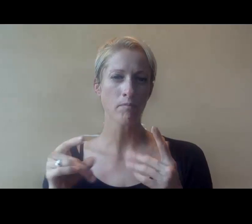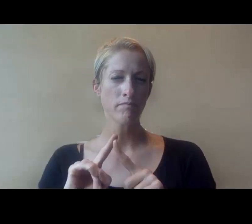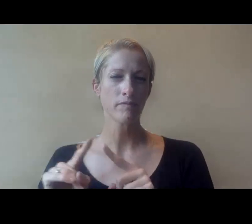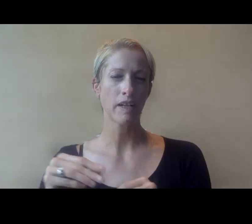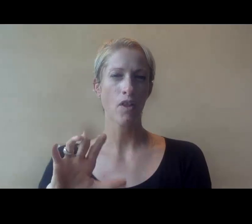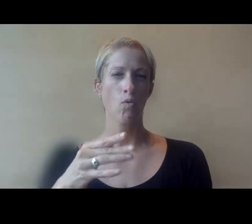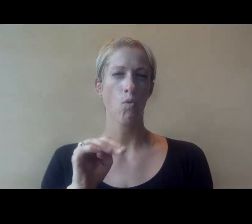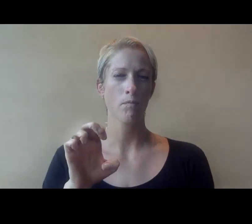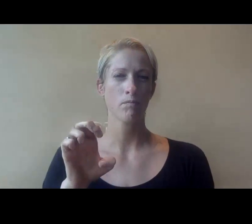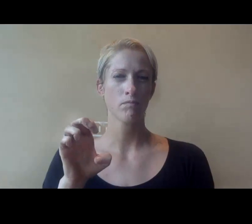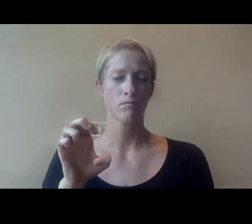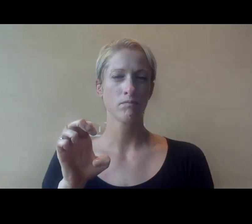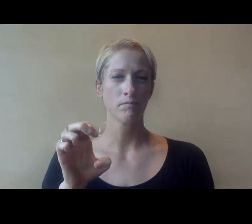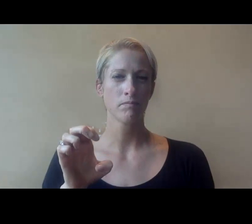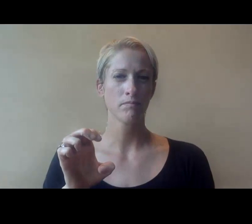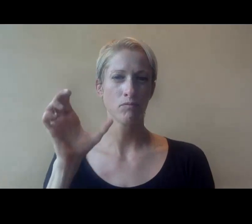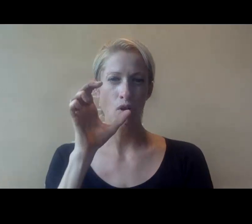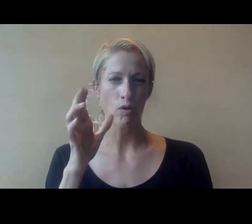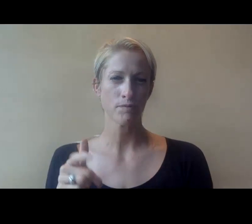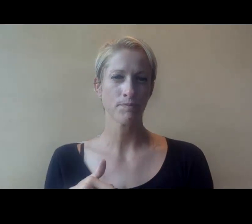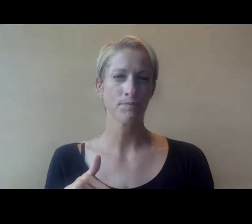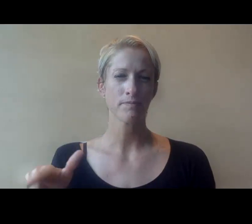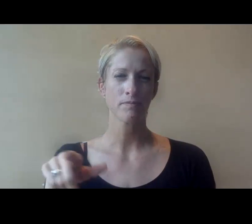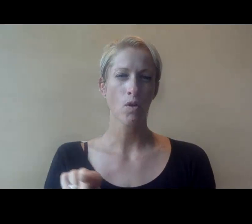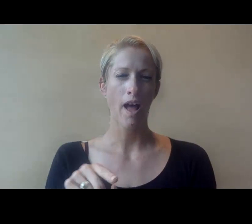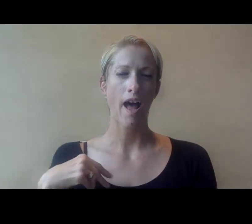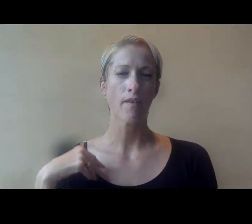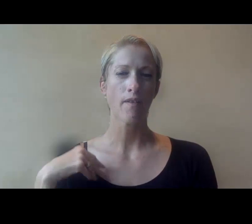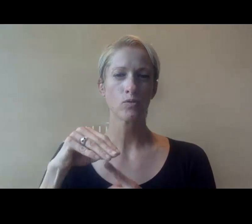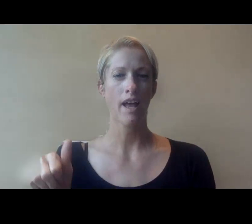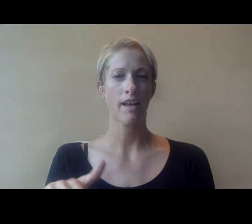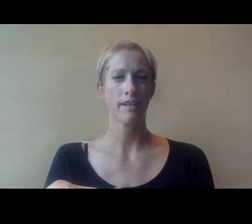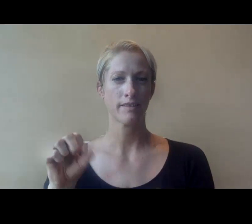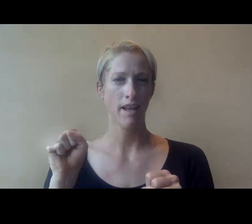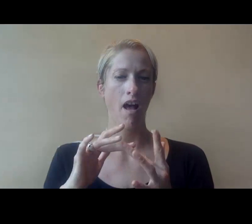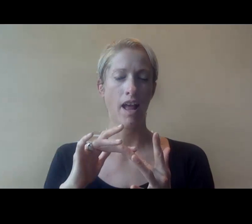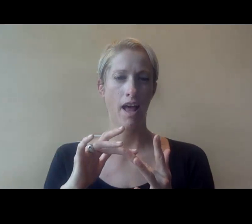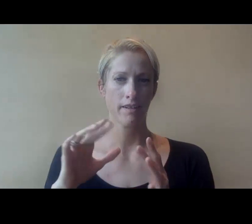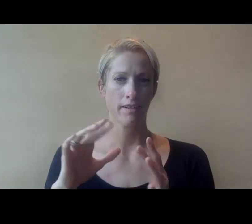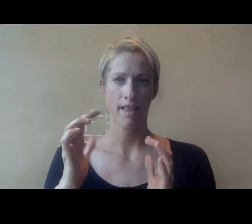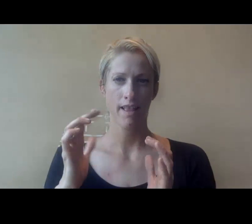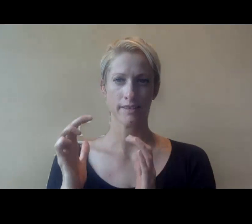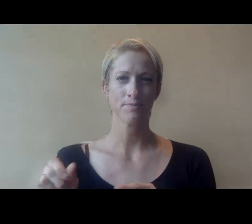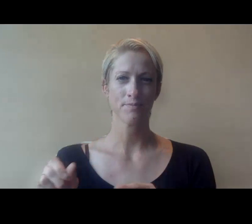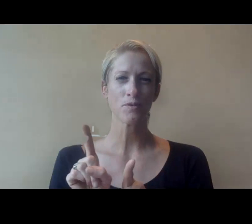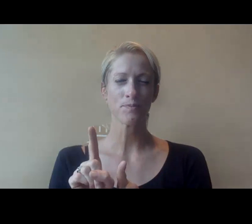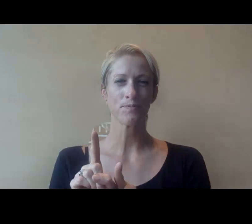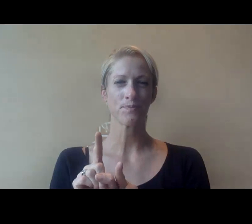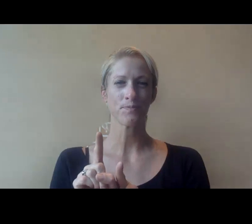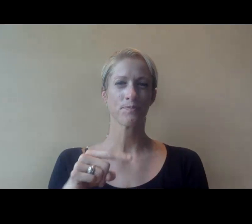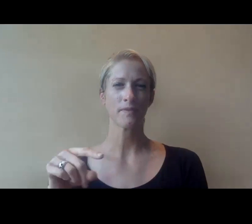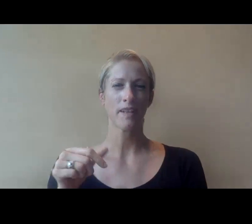have students be able to take online courses on AutoCAD. And that helped them with